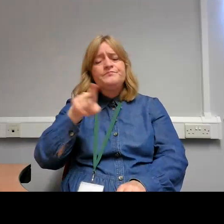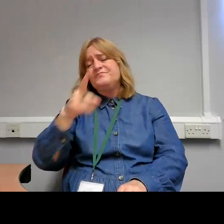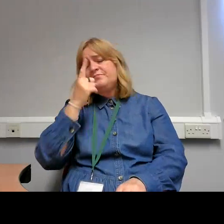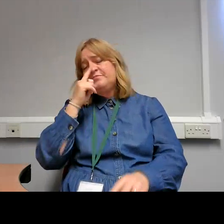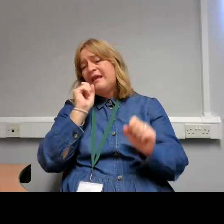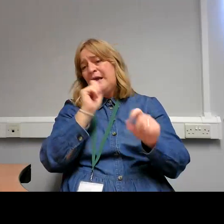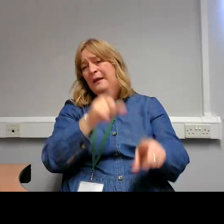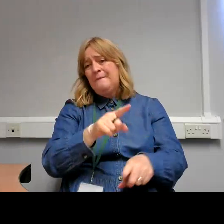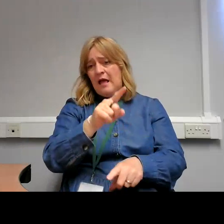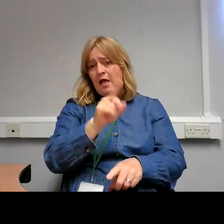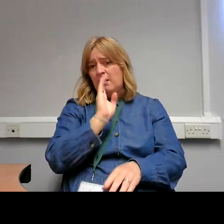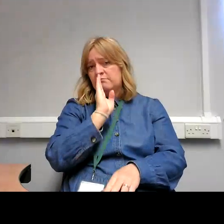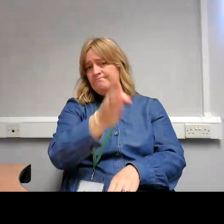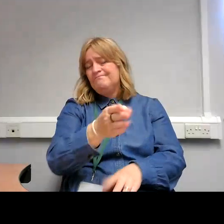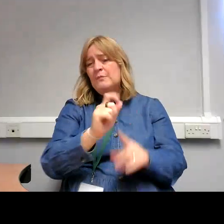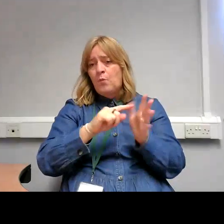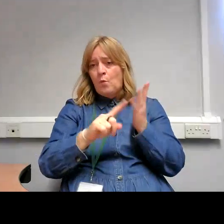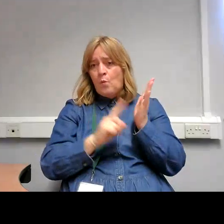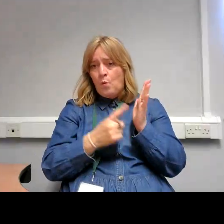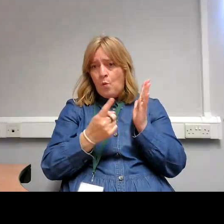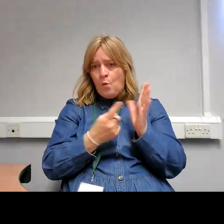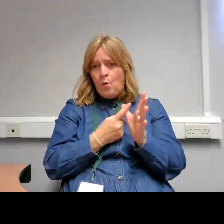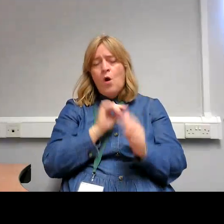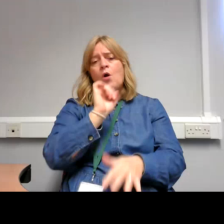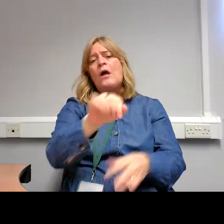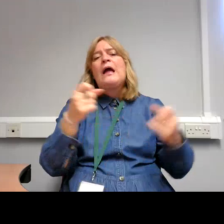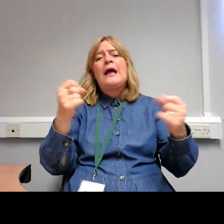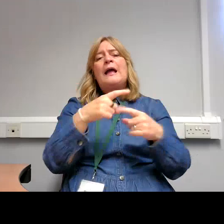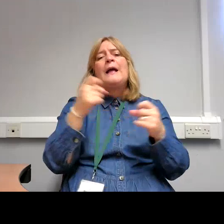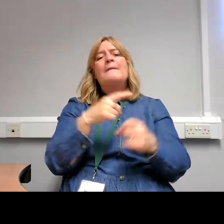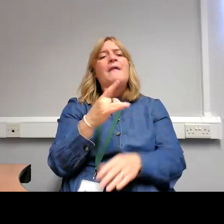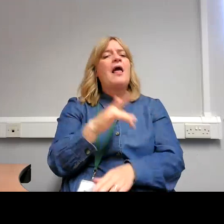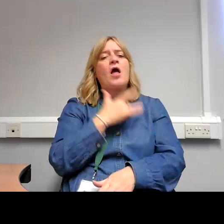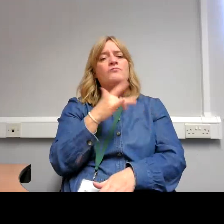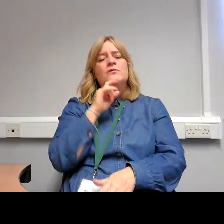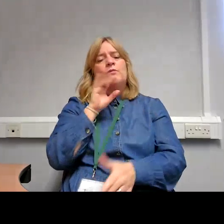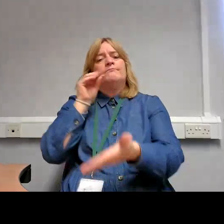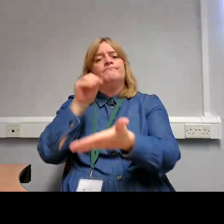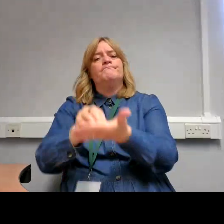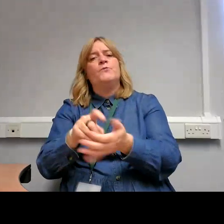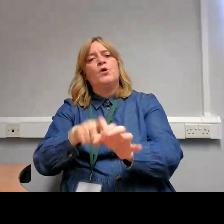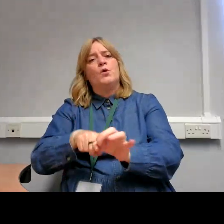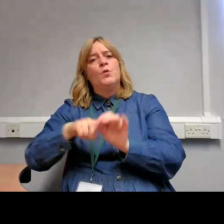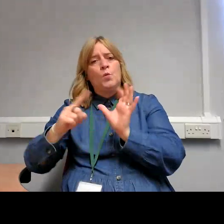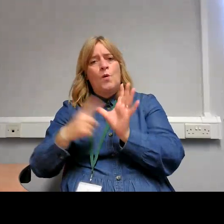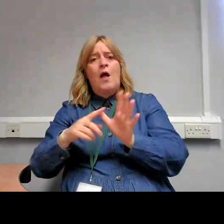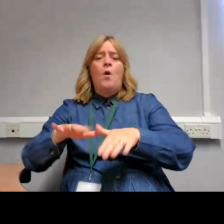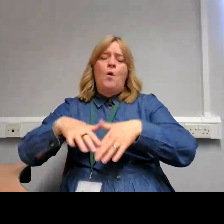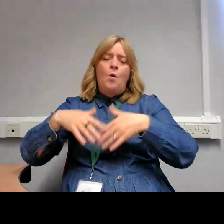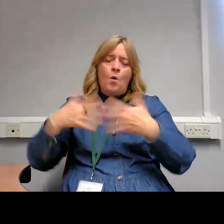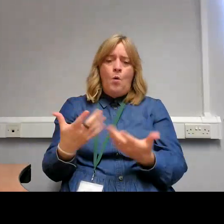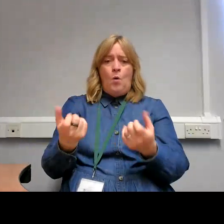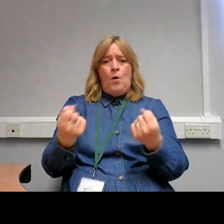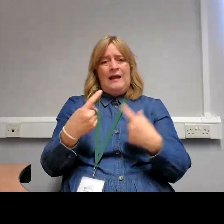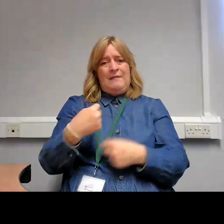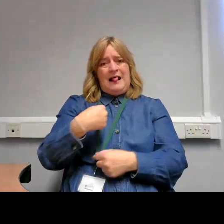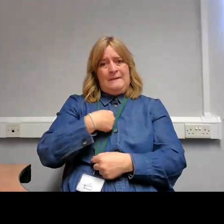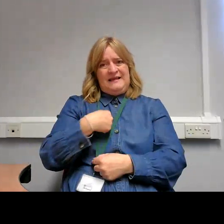Paula, whose email address will be on the Q&A, or email me at the engagement